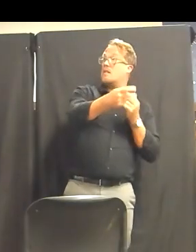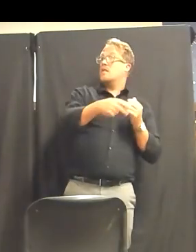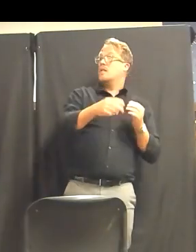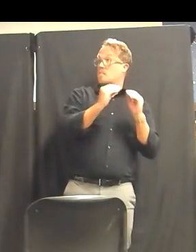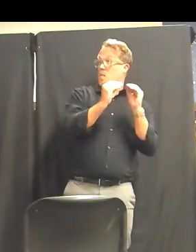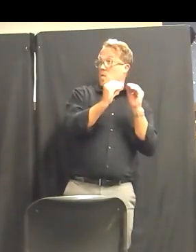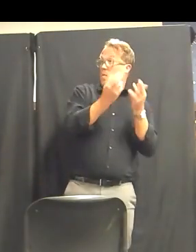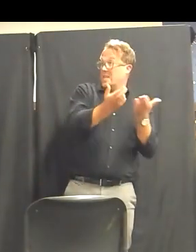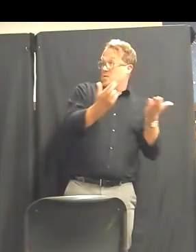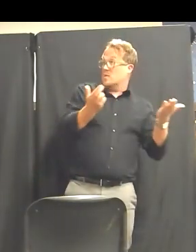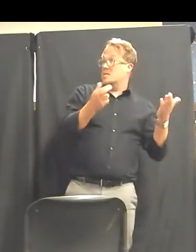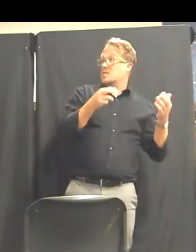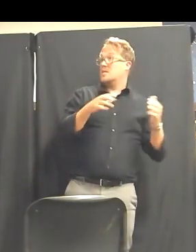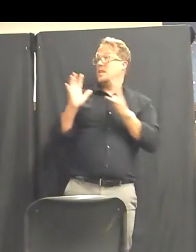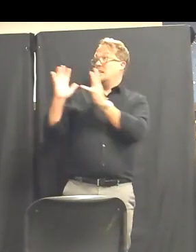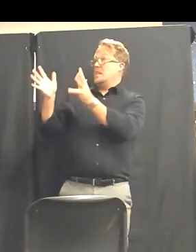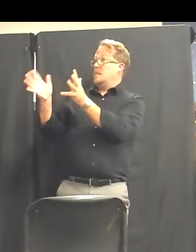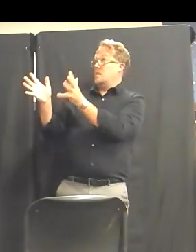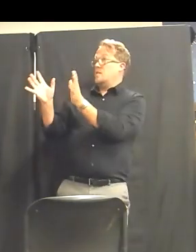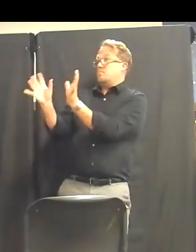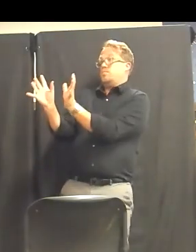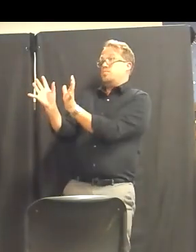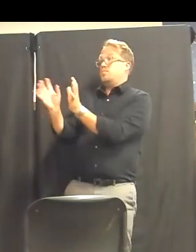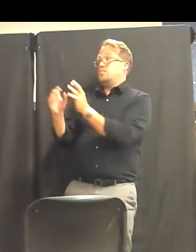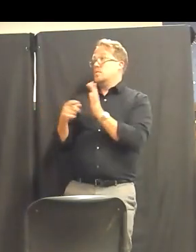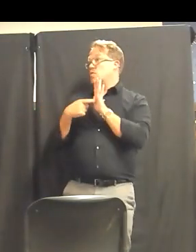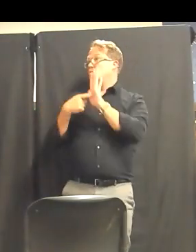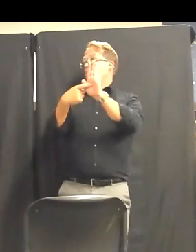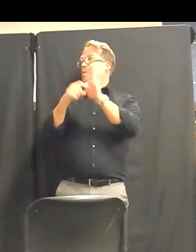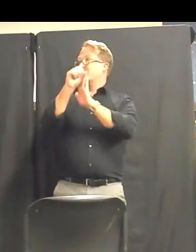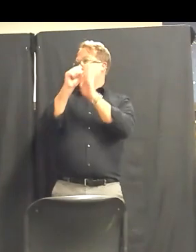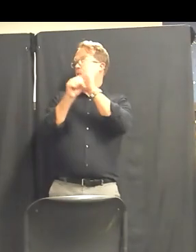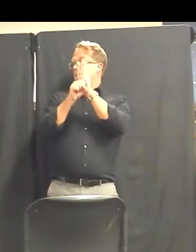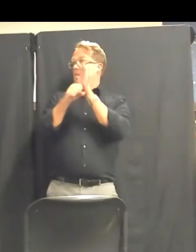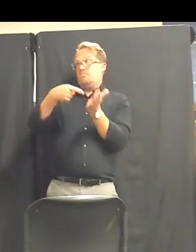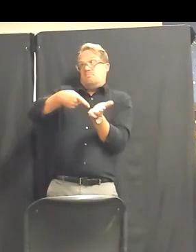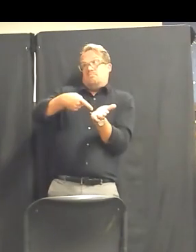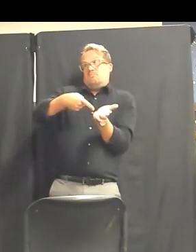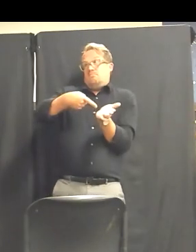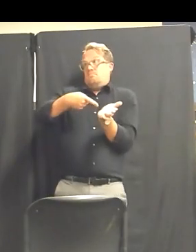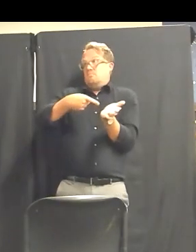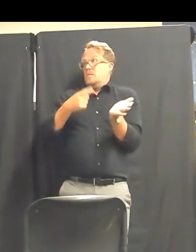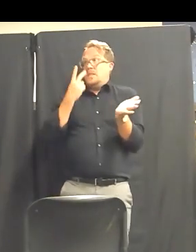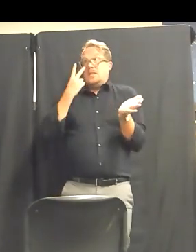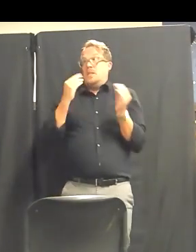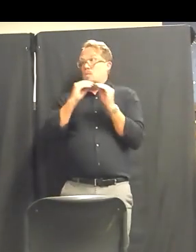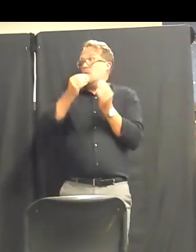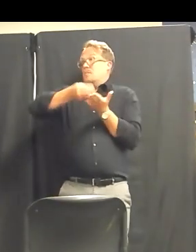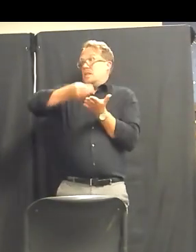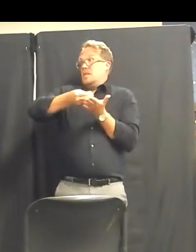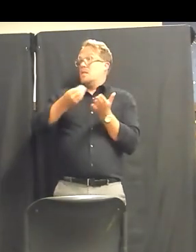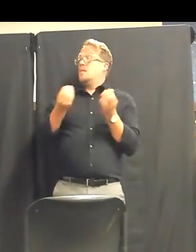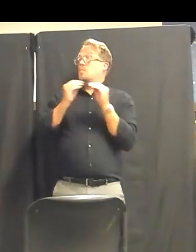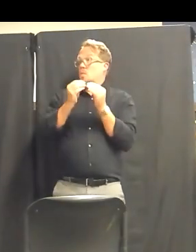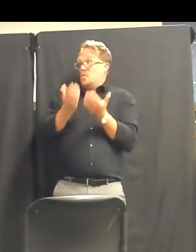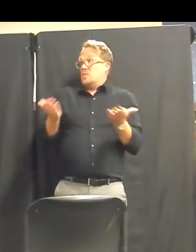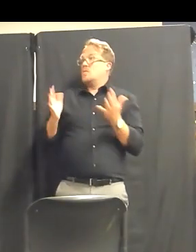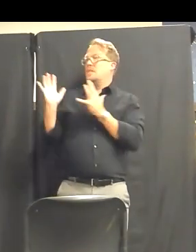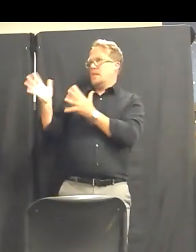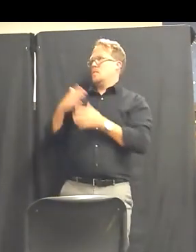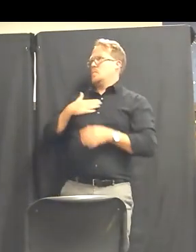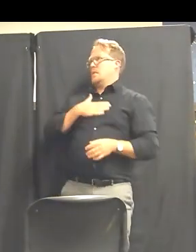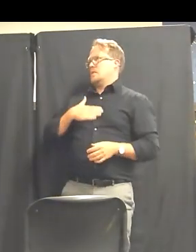other exceptionalities, maybe even needing more resources. I really like the breakdown of both of those. And it shows